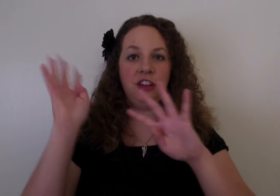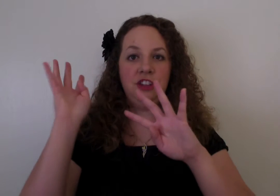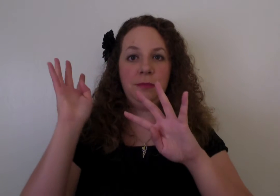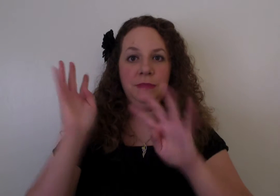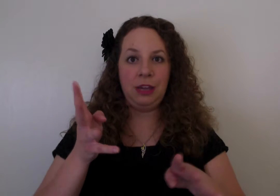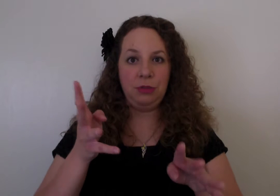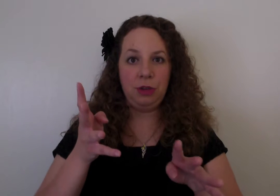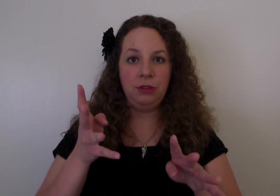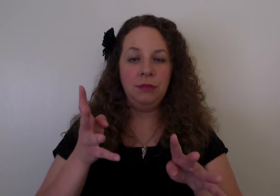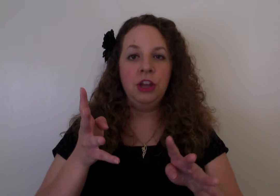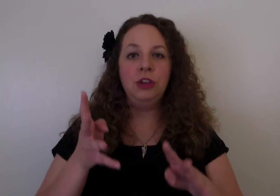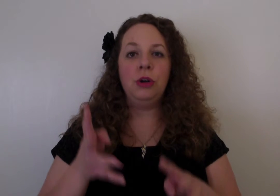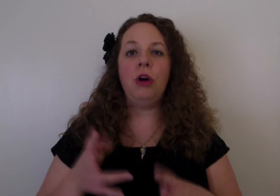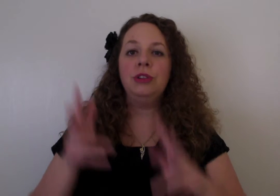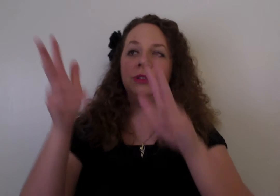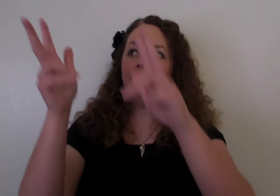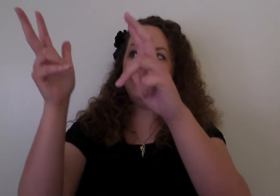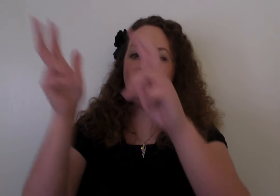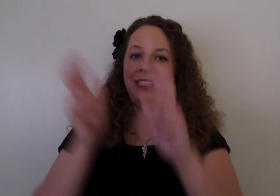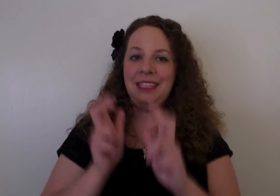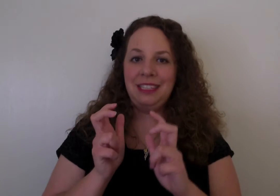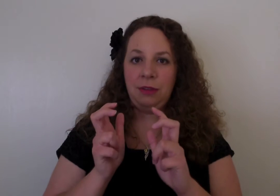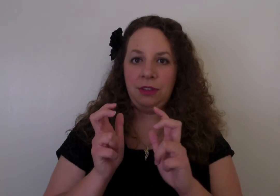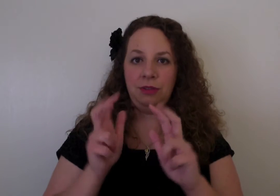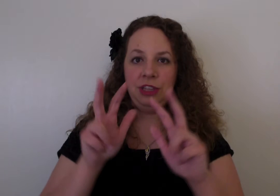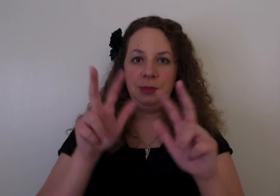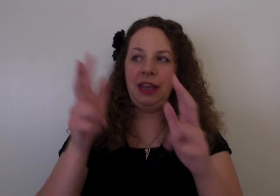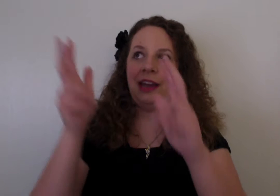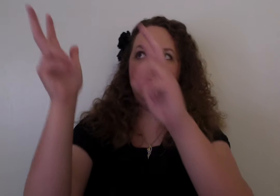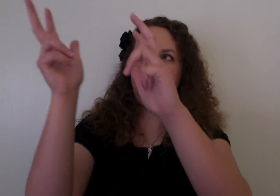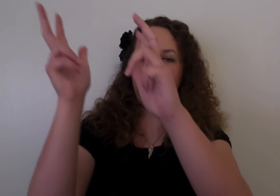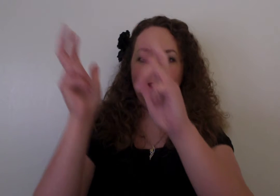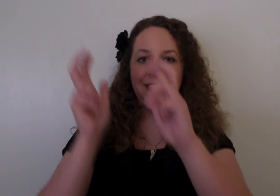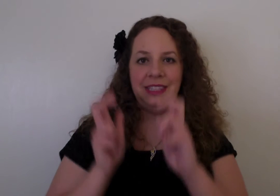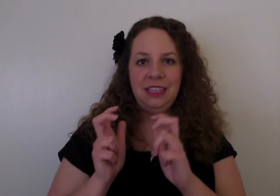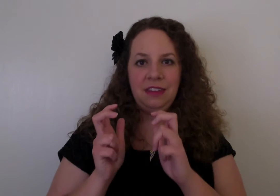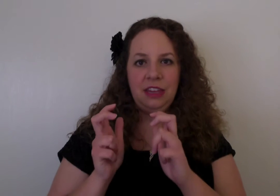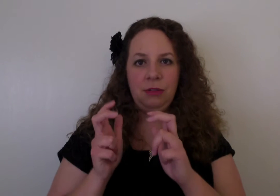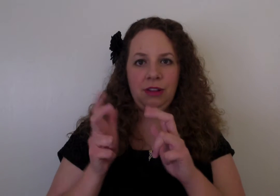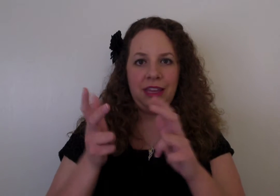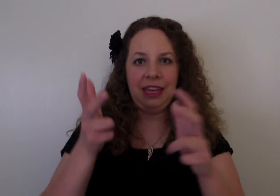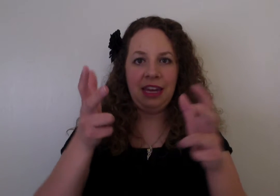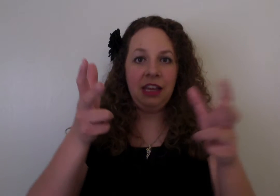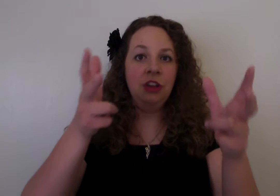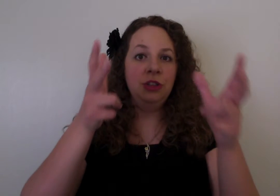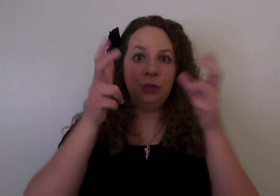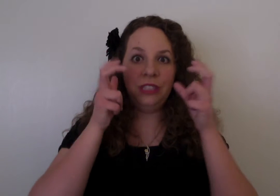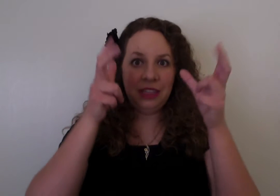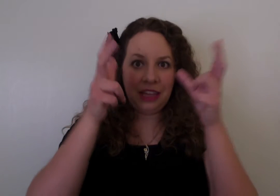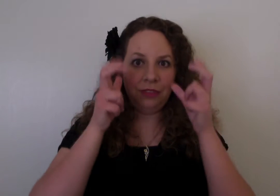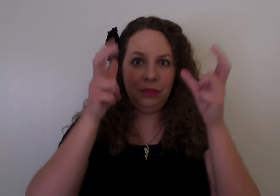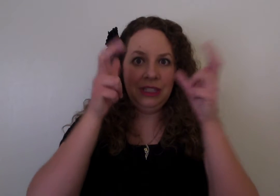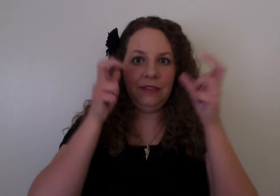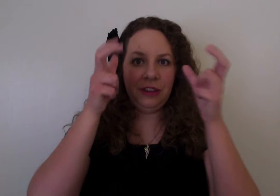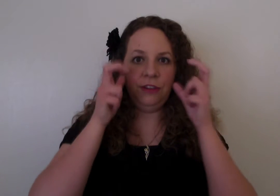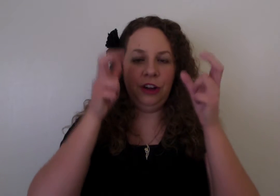shape, download. You'll also sometimes see download this way, kind of like receiving or like getting. So you'll see like receiving for your